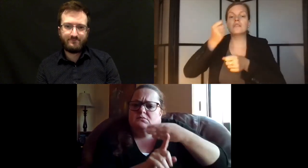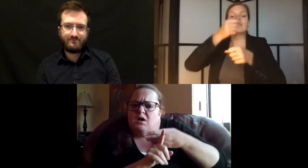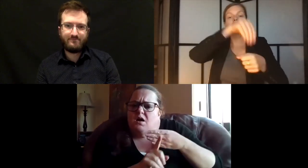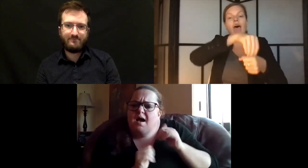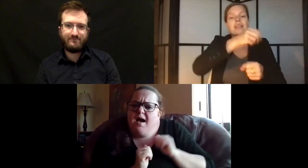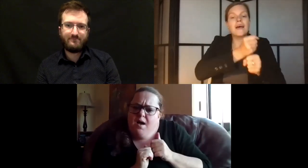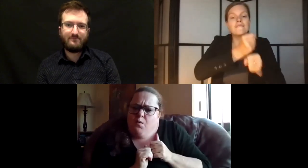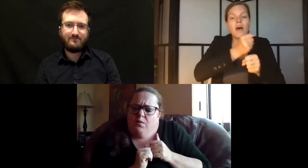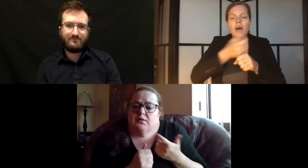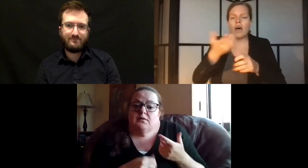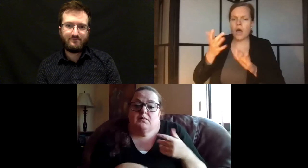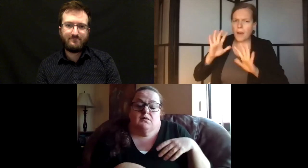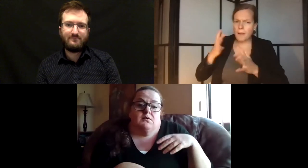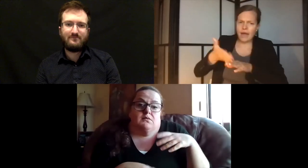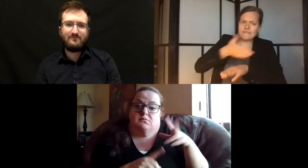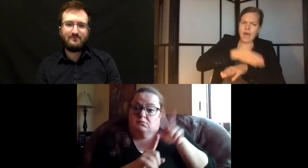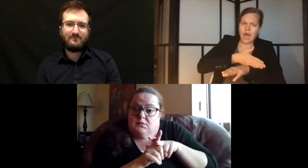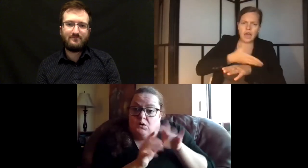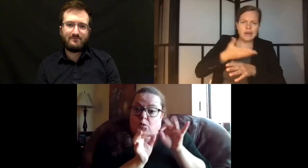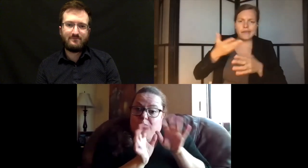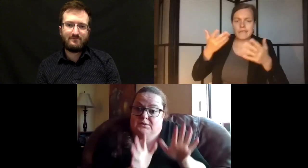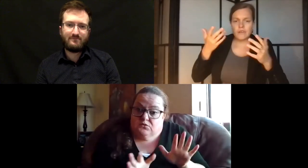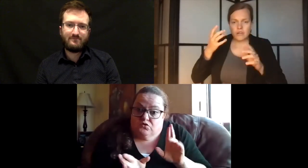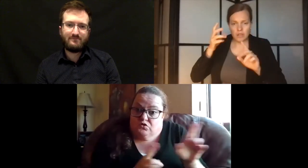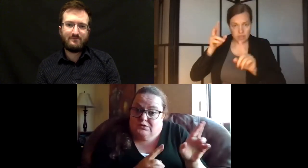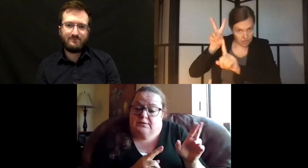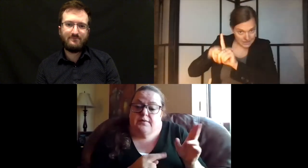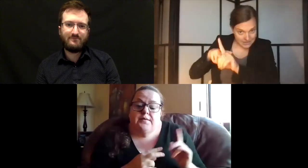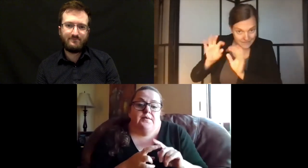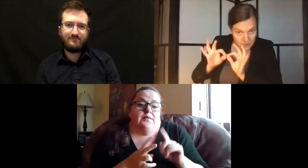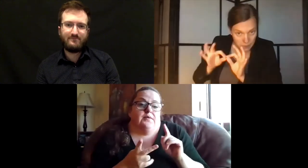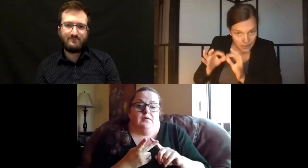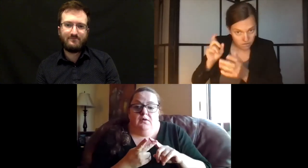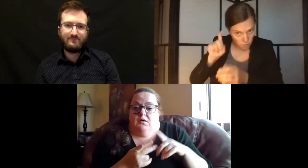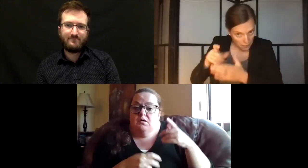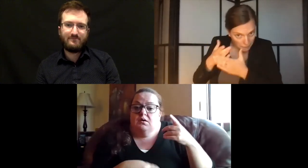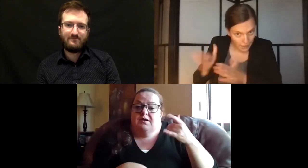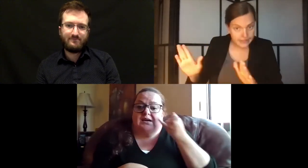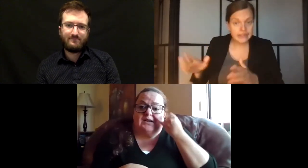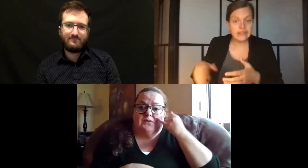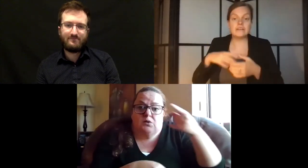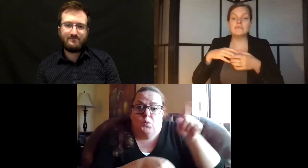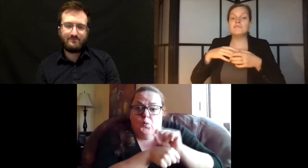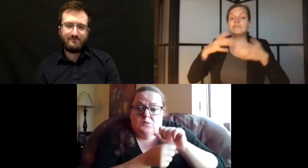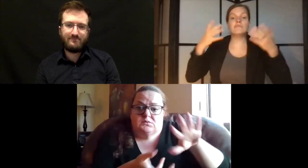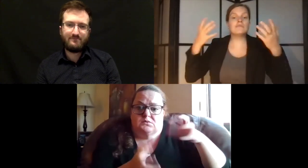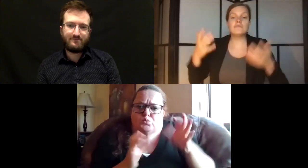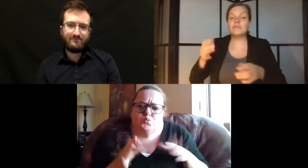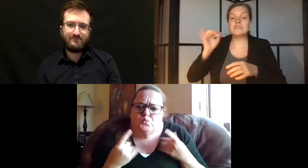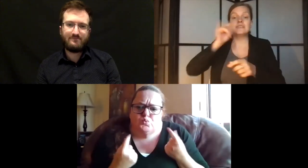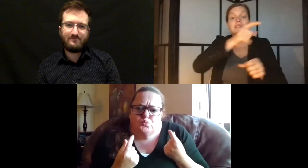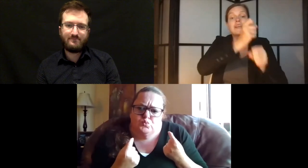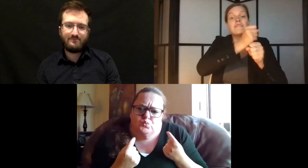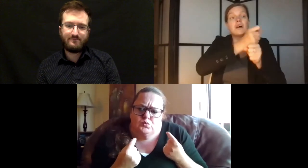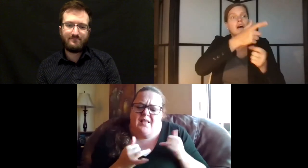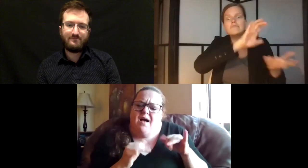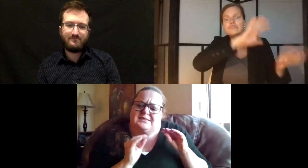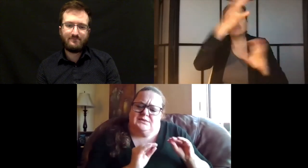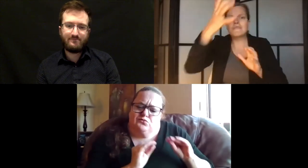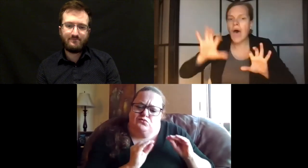well as pre-preparation for getting a job, such as how to book an interpreter. If something